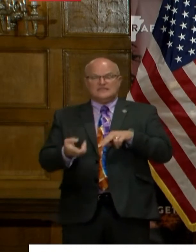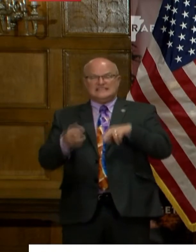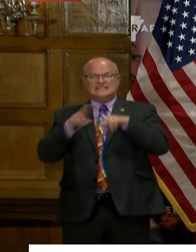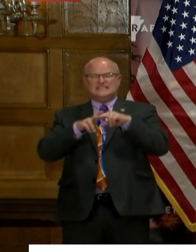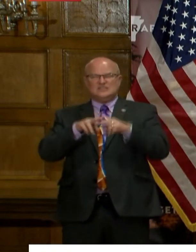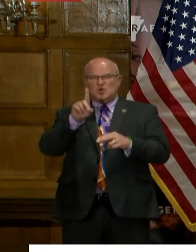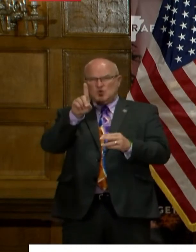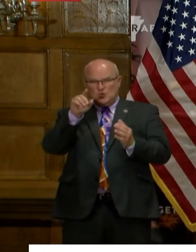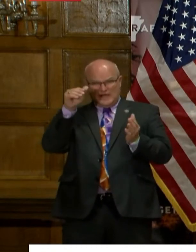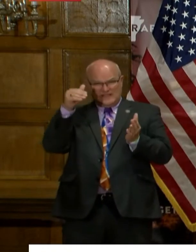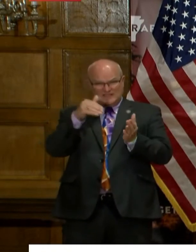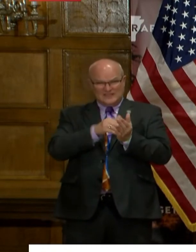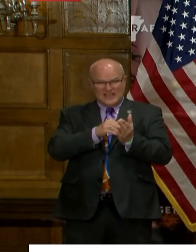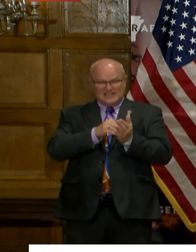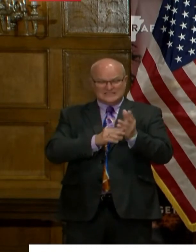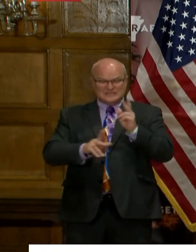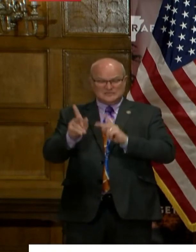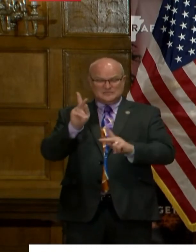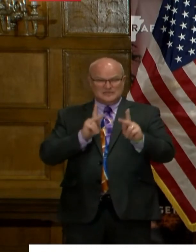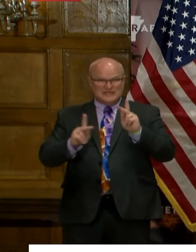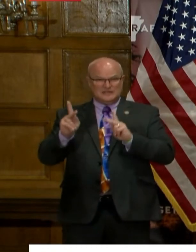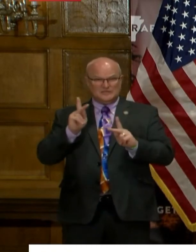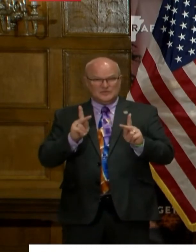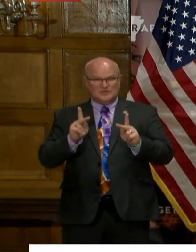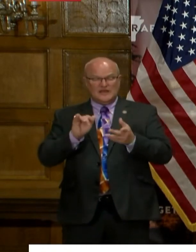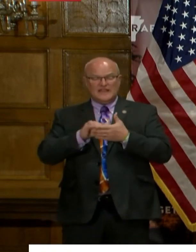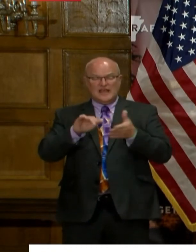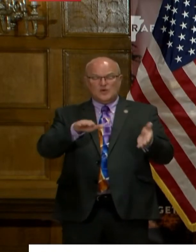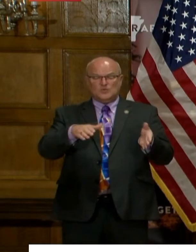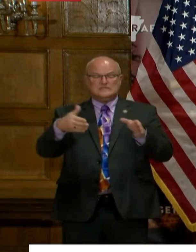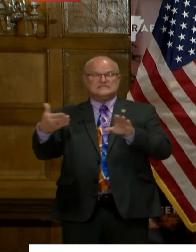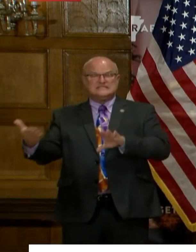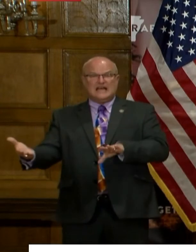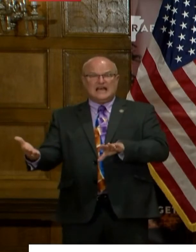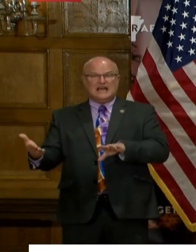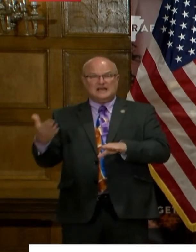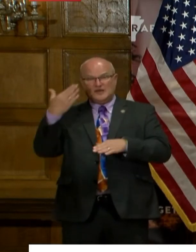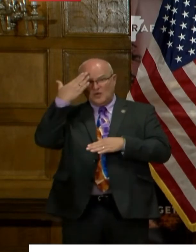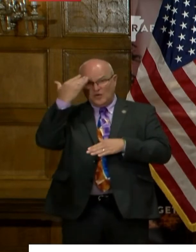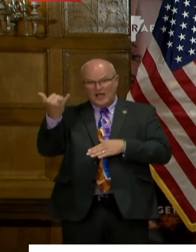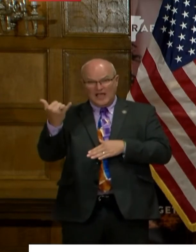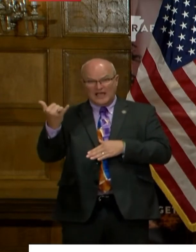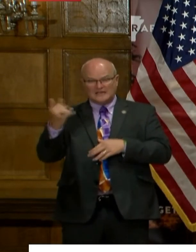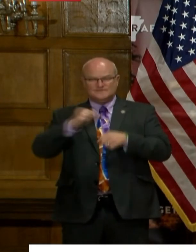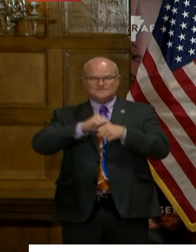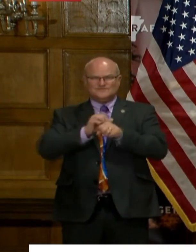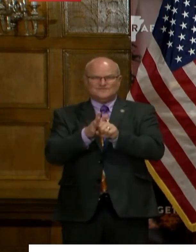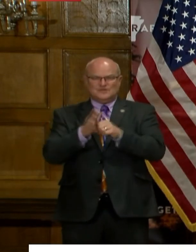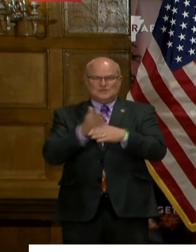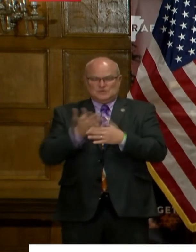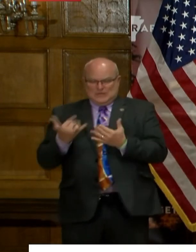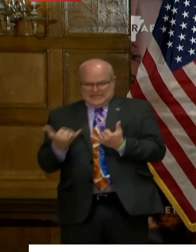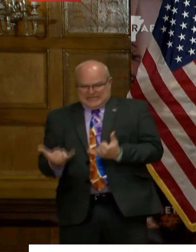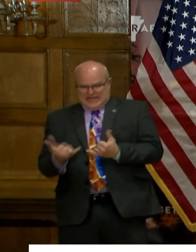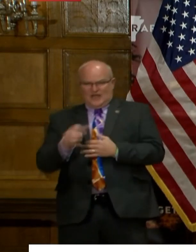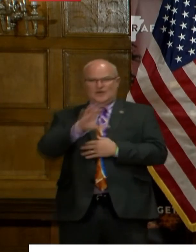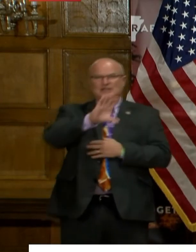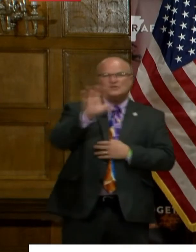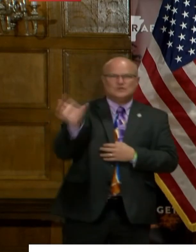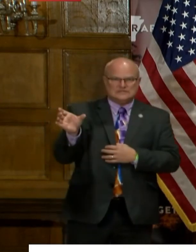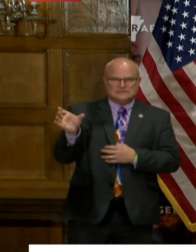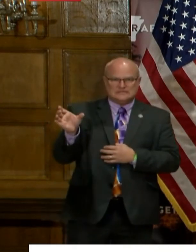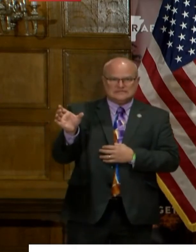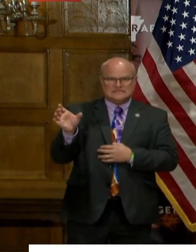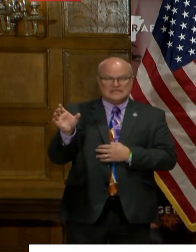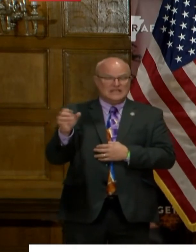additional 1,000 Arkansans that will die as a result of COVID-19 between now and Christmas. And